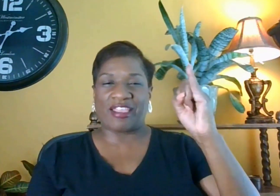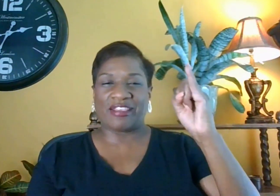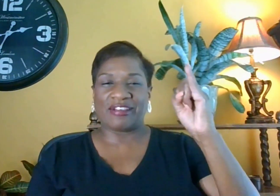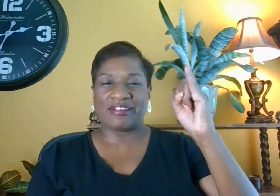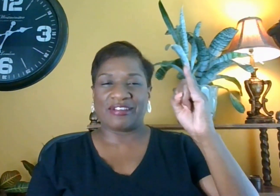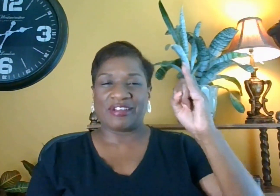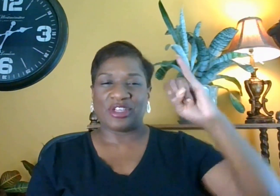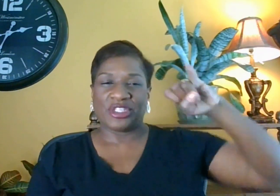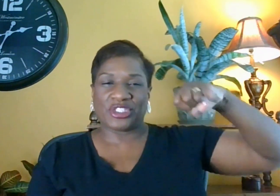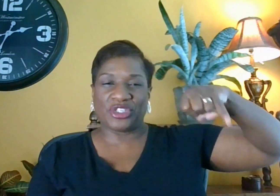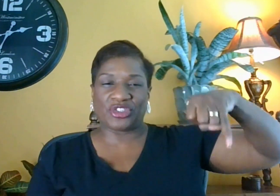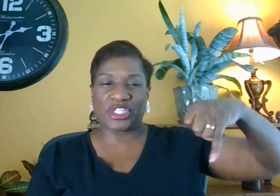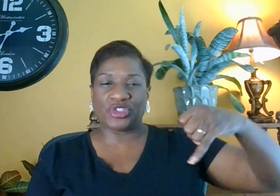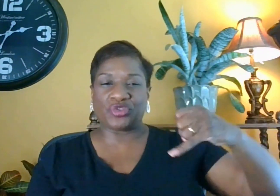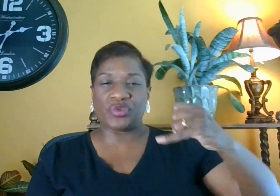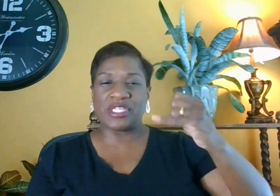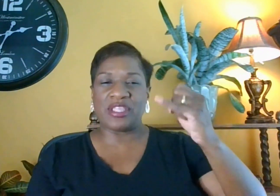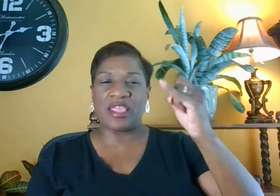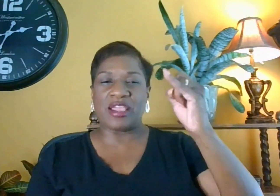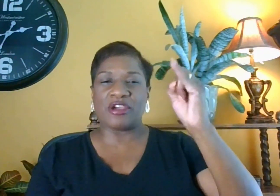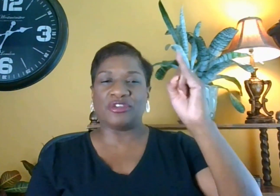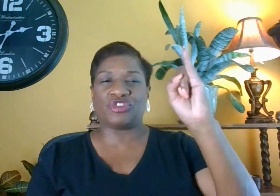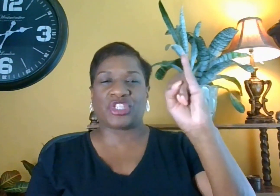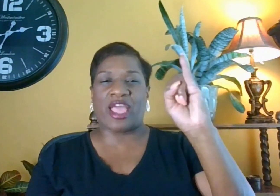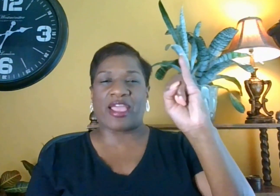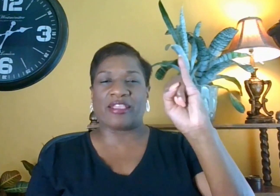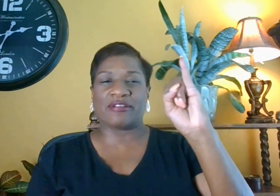J. So you just drew it in the air. J.